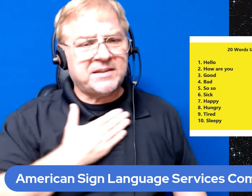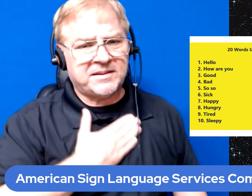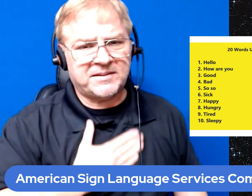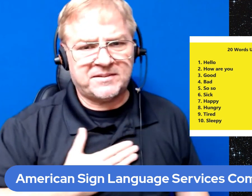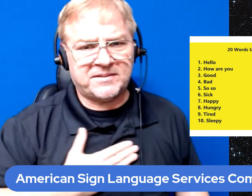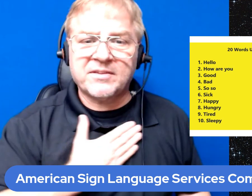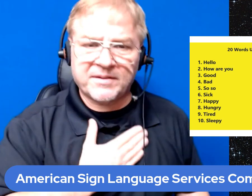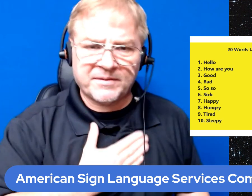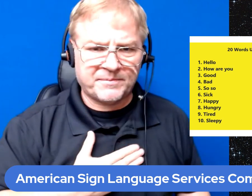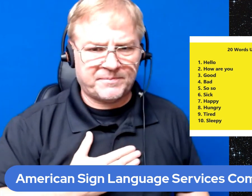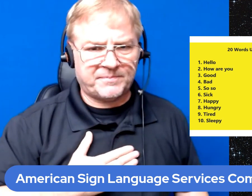Please.